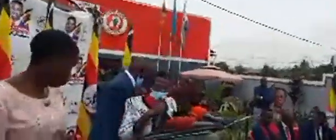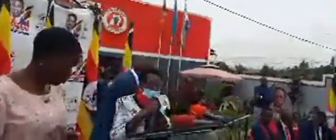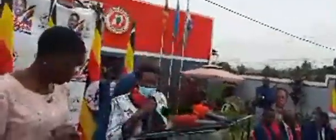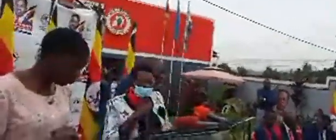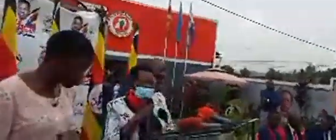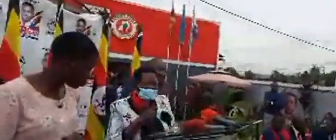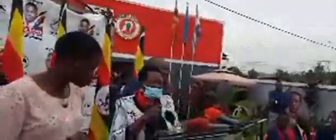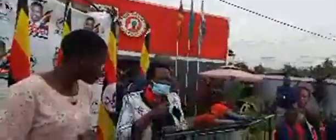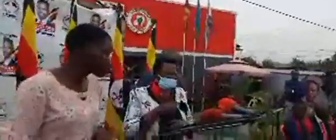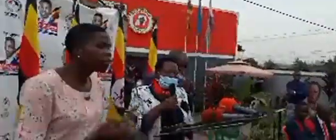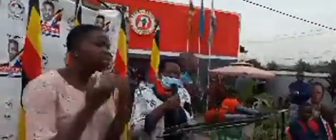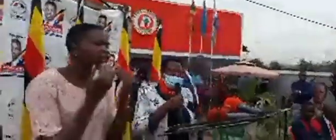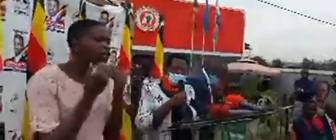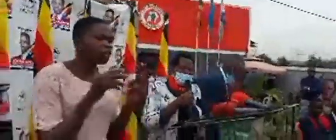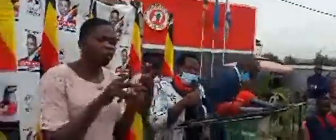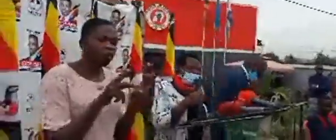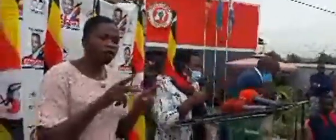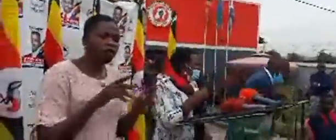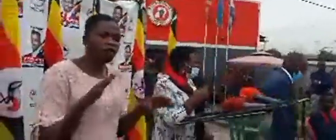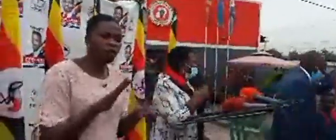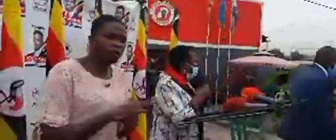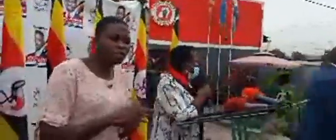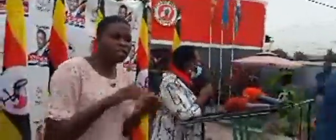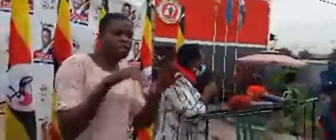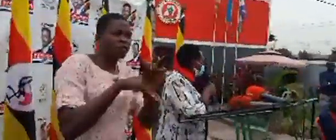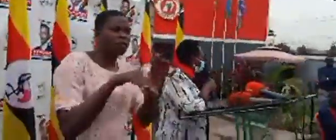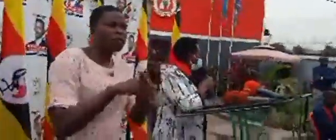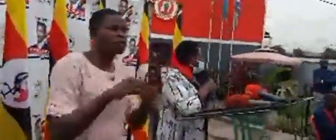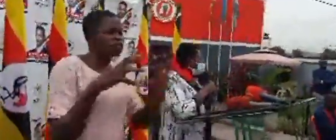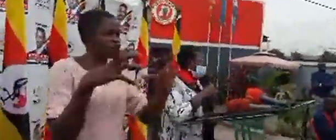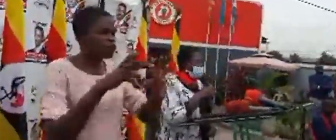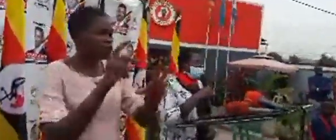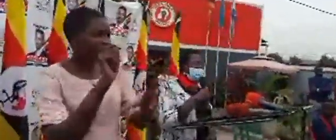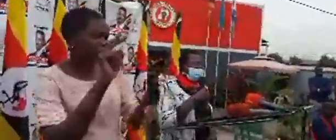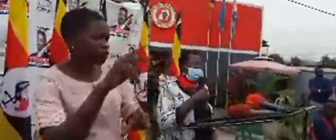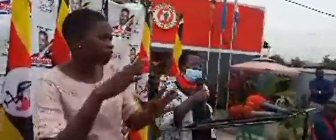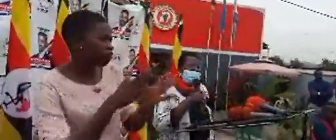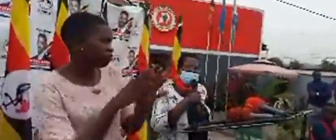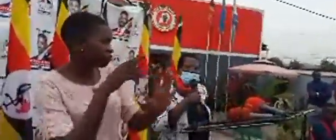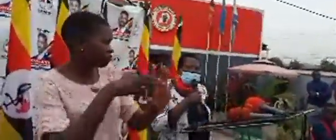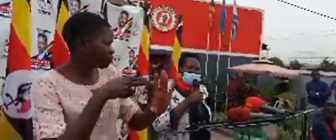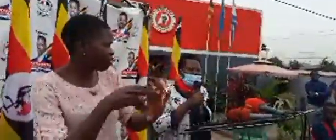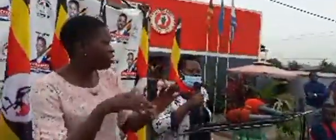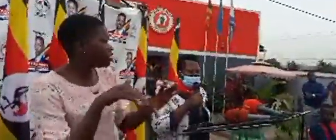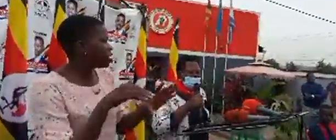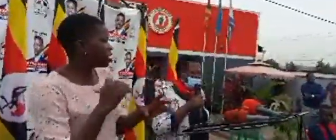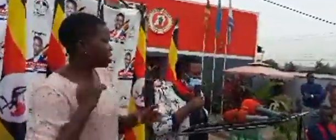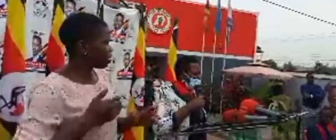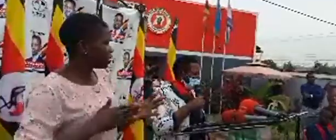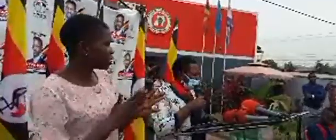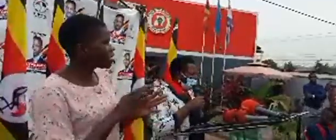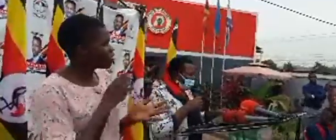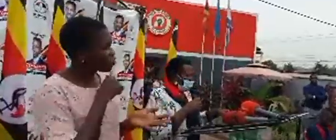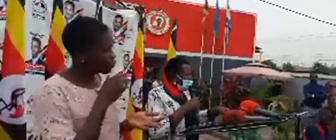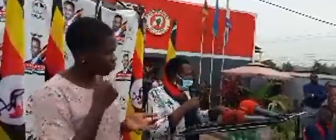Thank you very much, members of the press, my colleagues, the leaders of NUP, ladies and gentlemen.